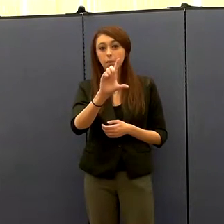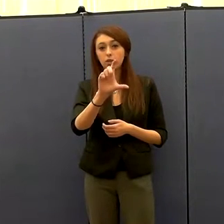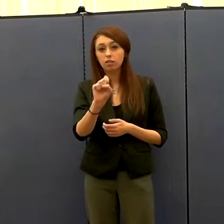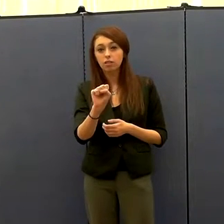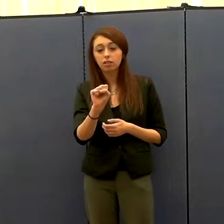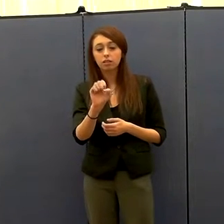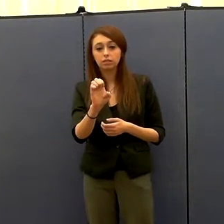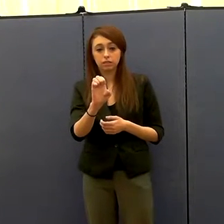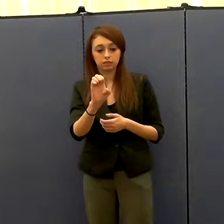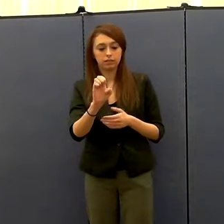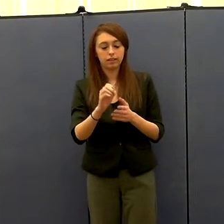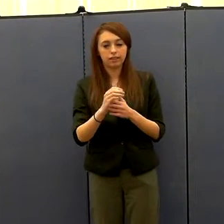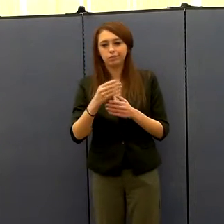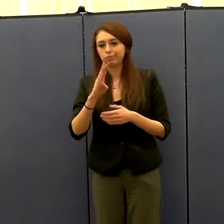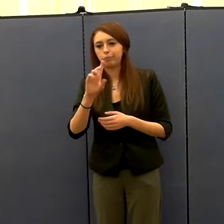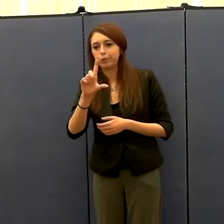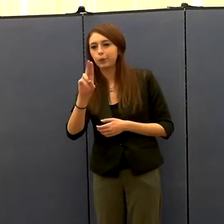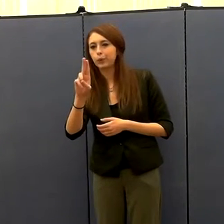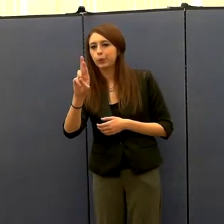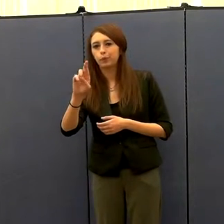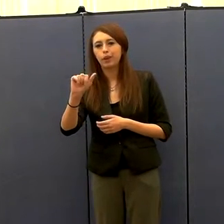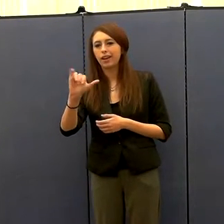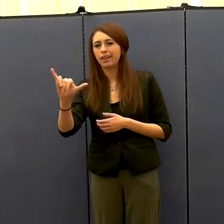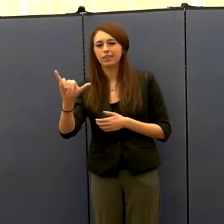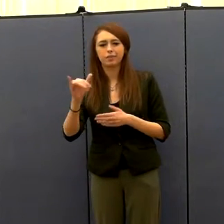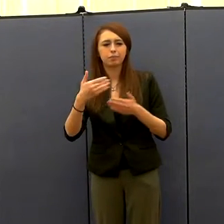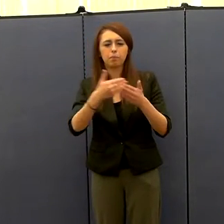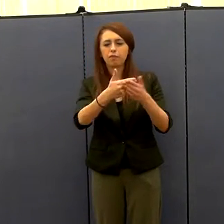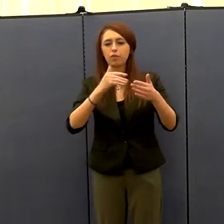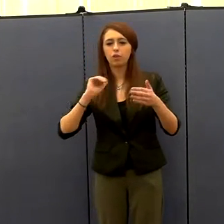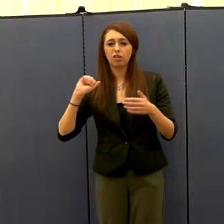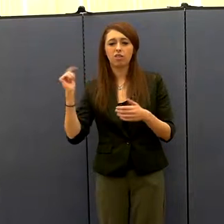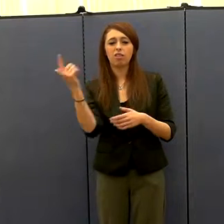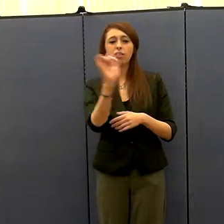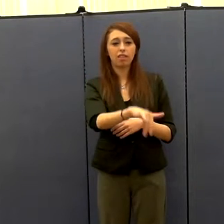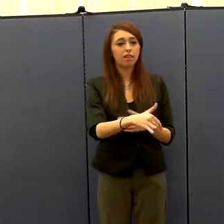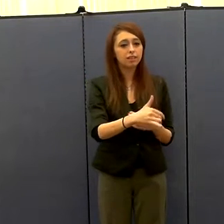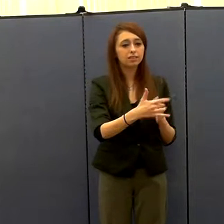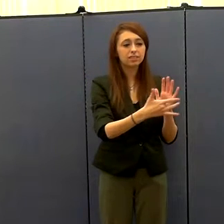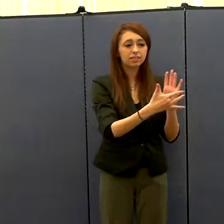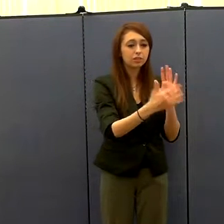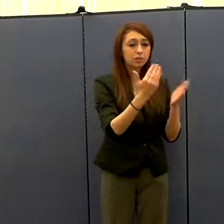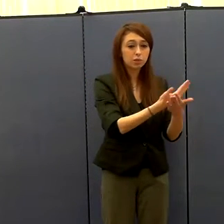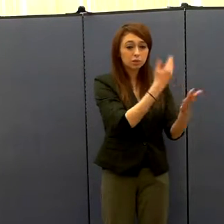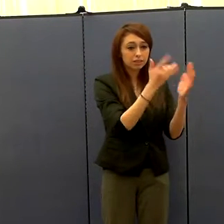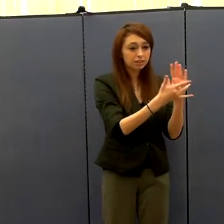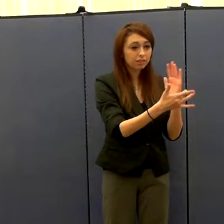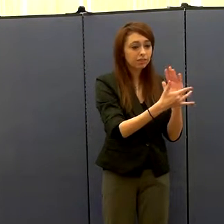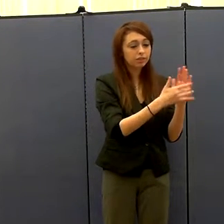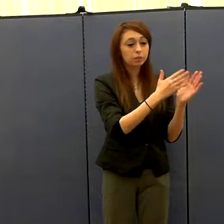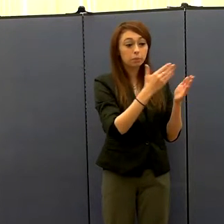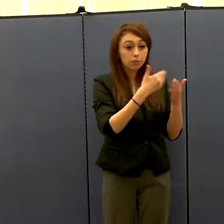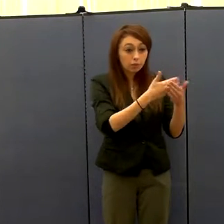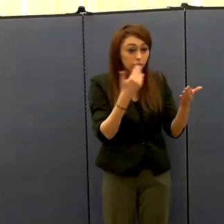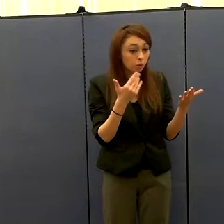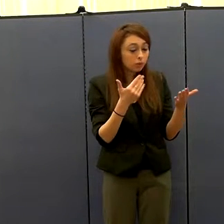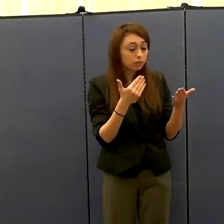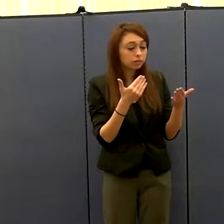Blu-ray players or DVD players or even VCRs. Before you could see or